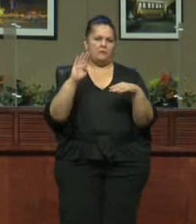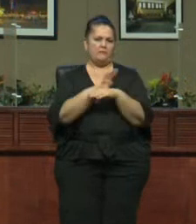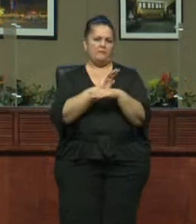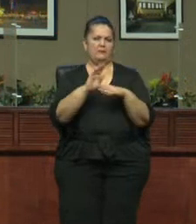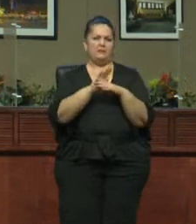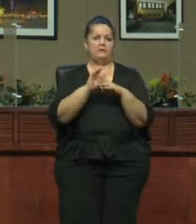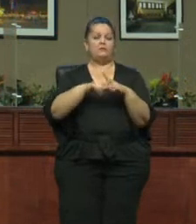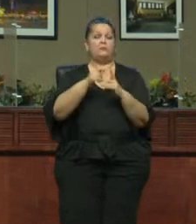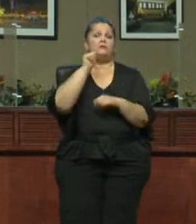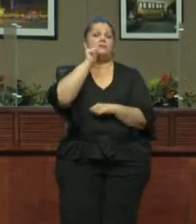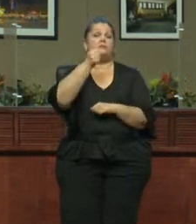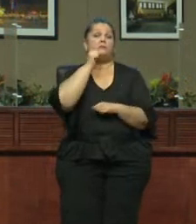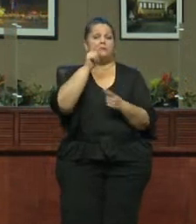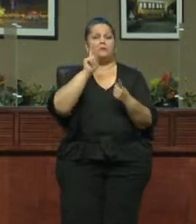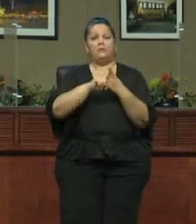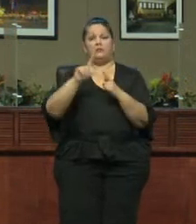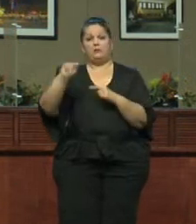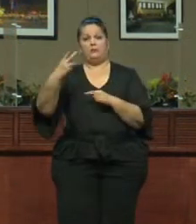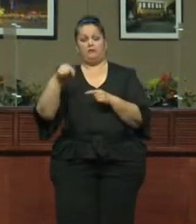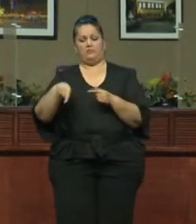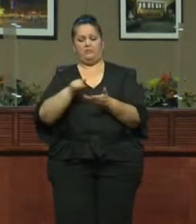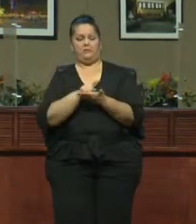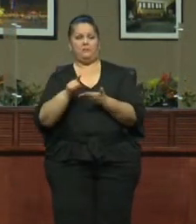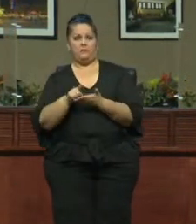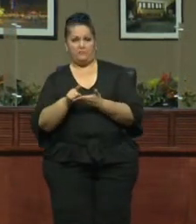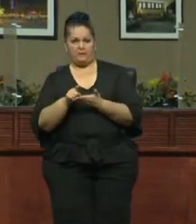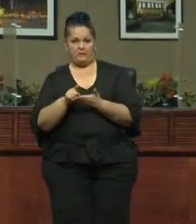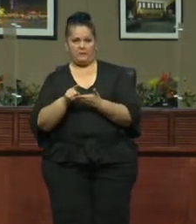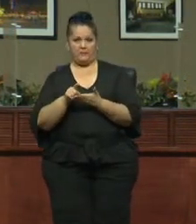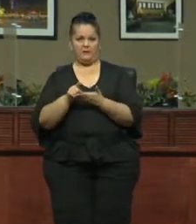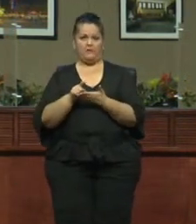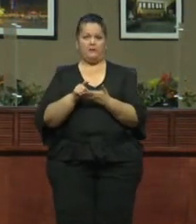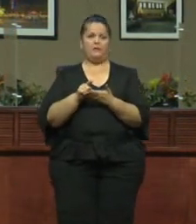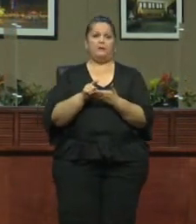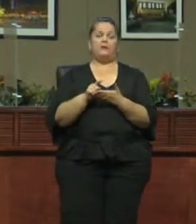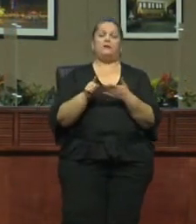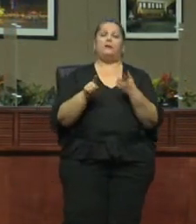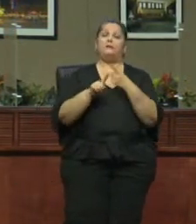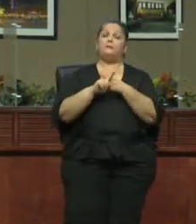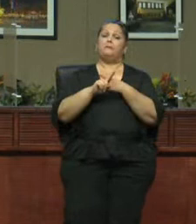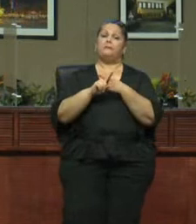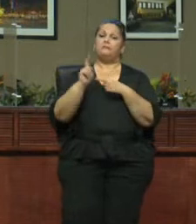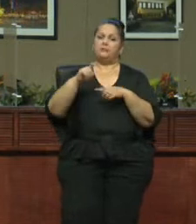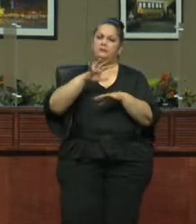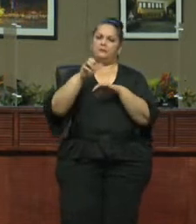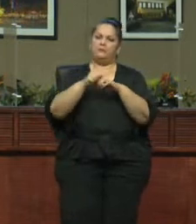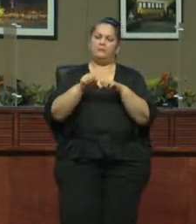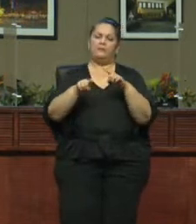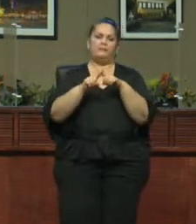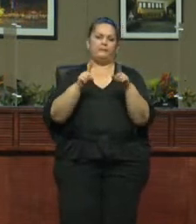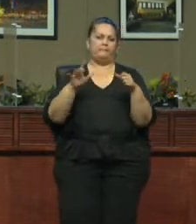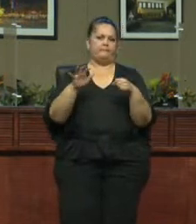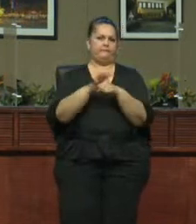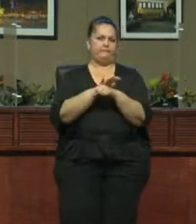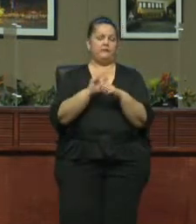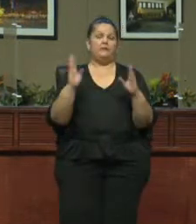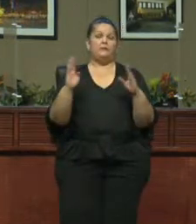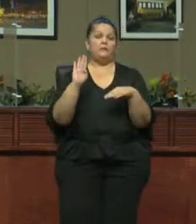will continue through Thursday of this week. Appointments are necessary. Small